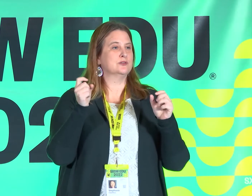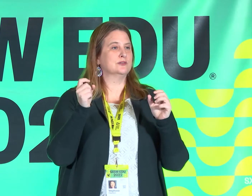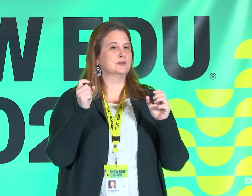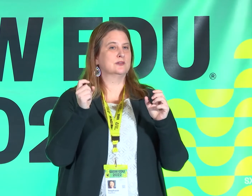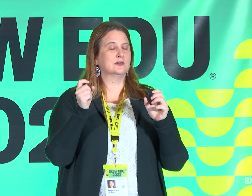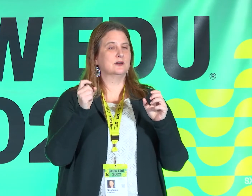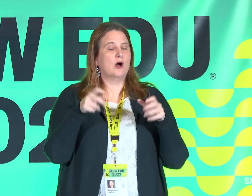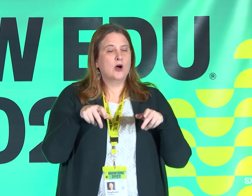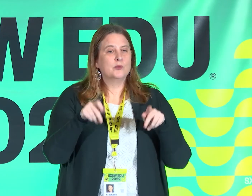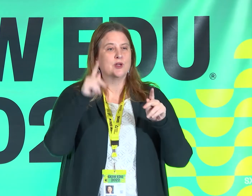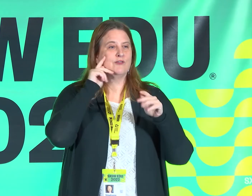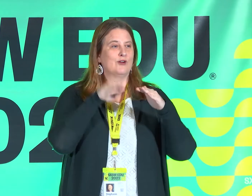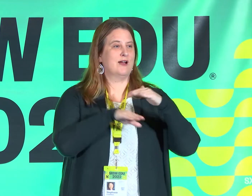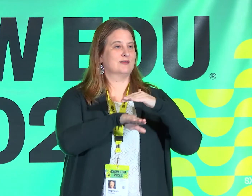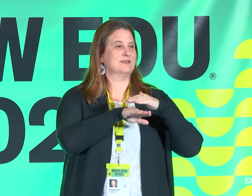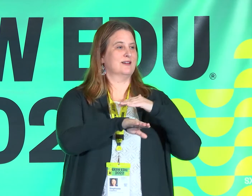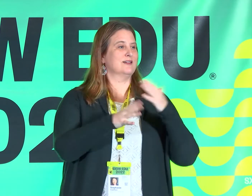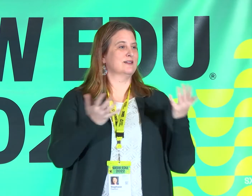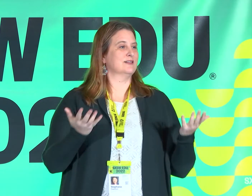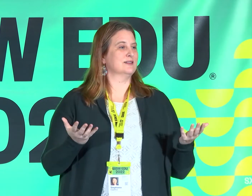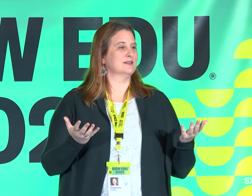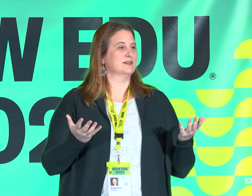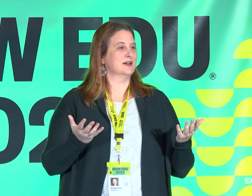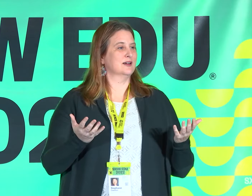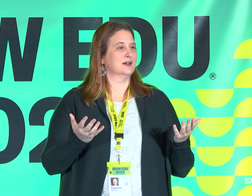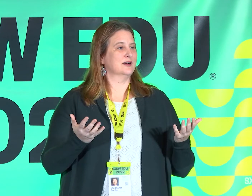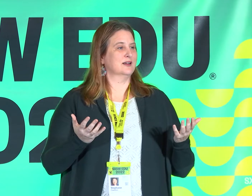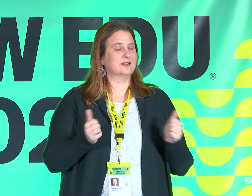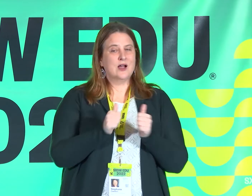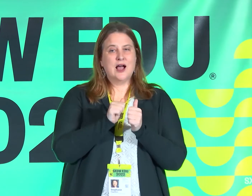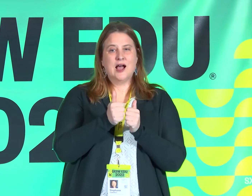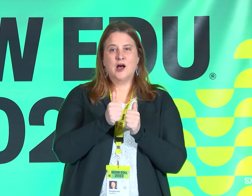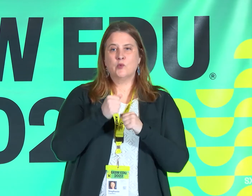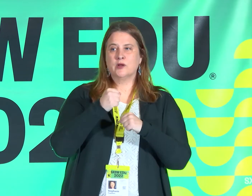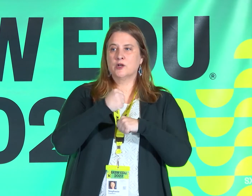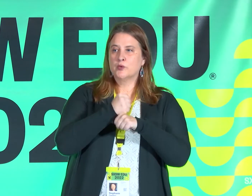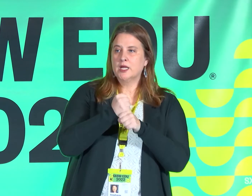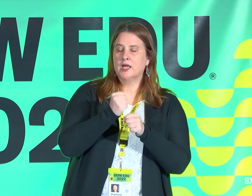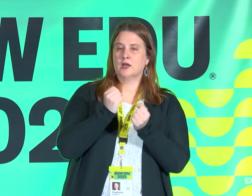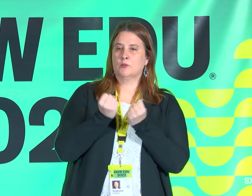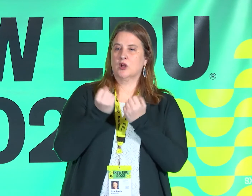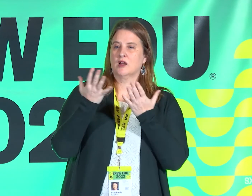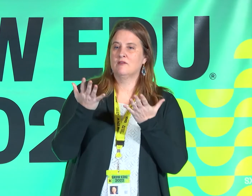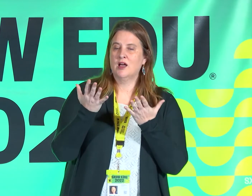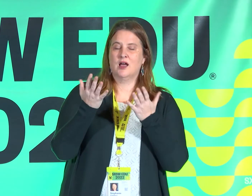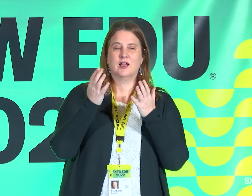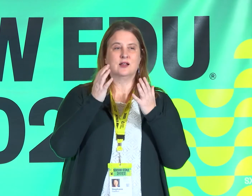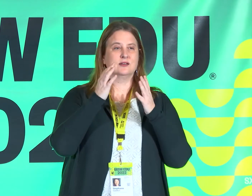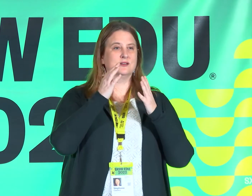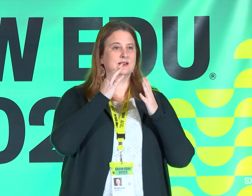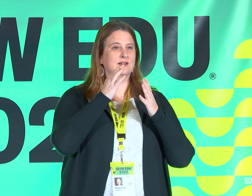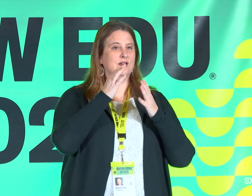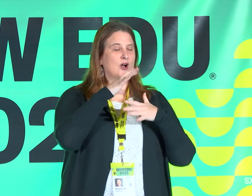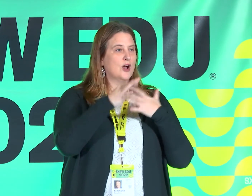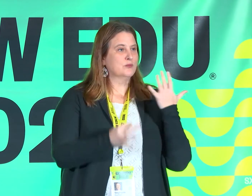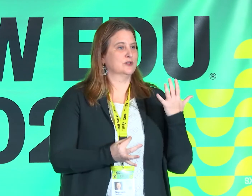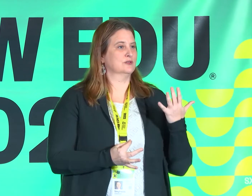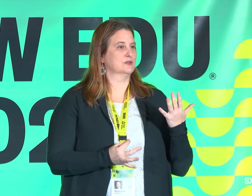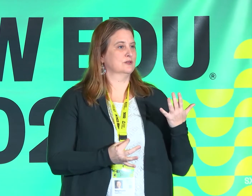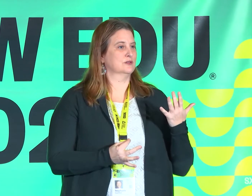has created huge opportunities for accessibility for everyone. So how can we create and provide these